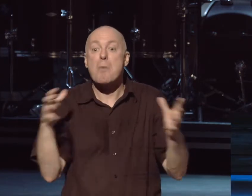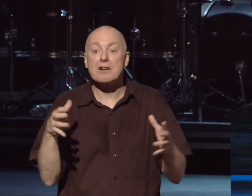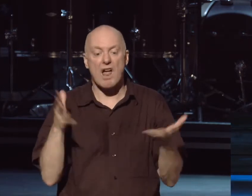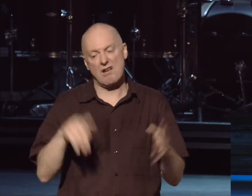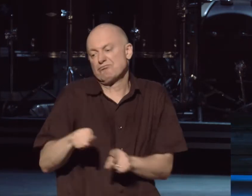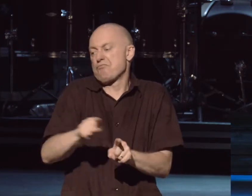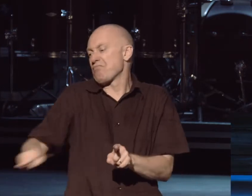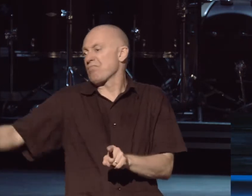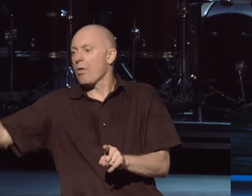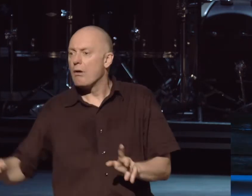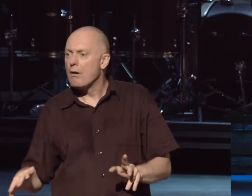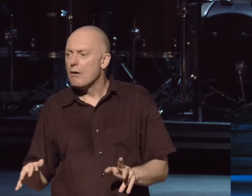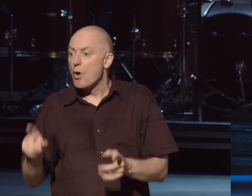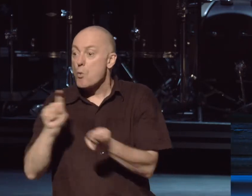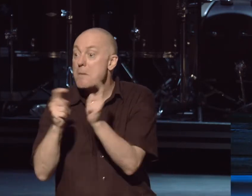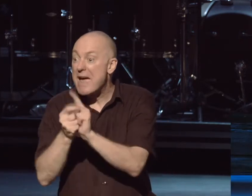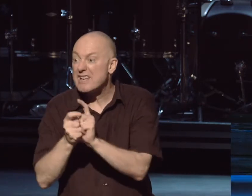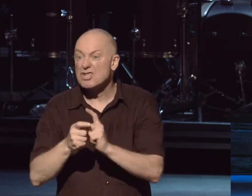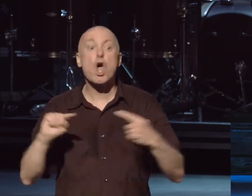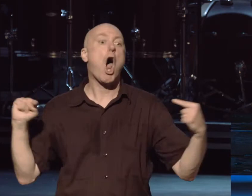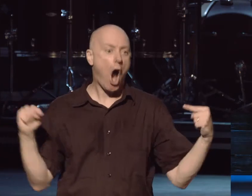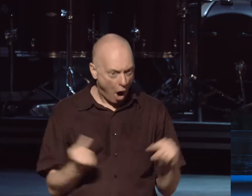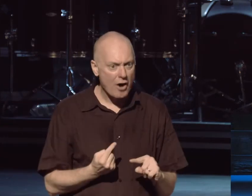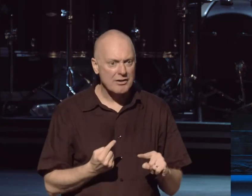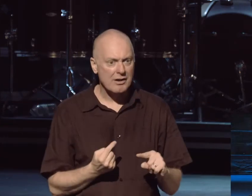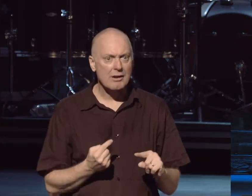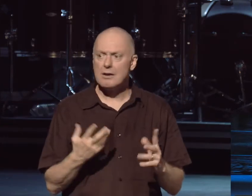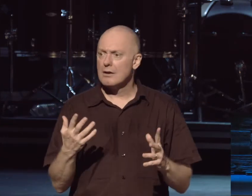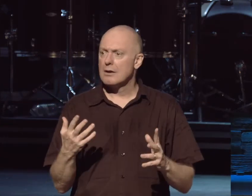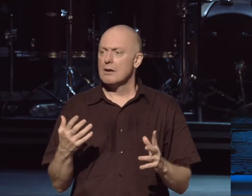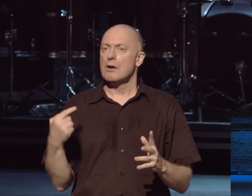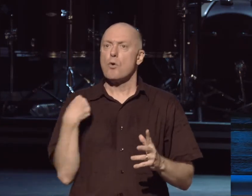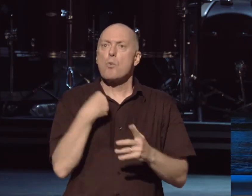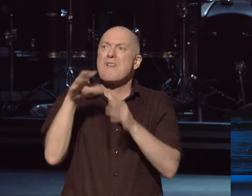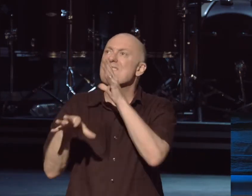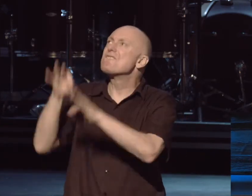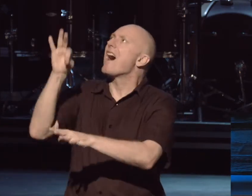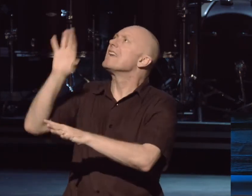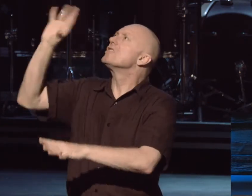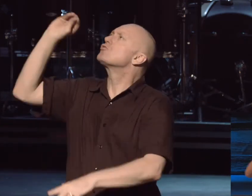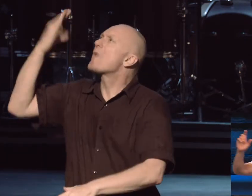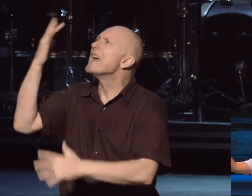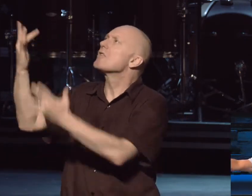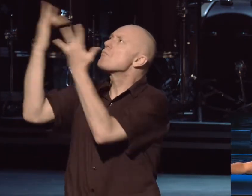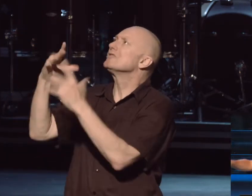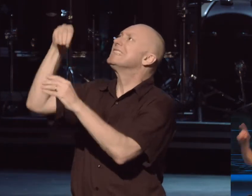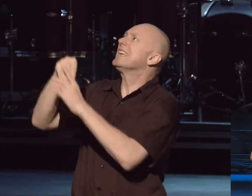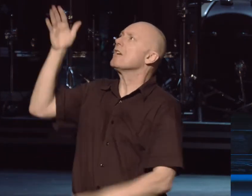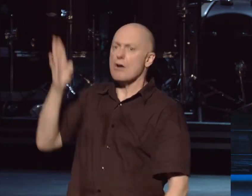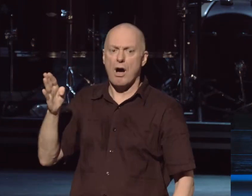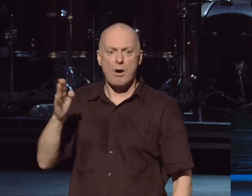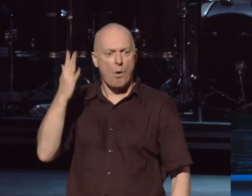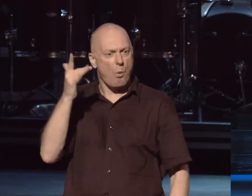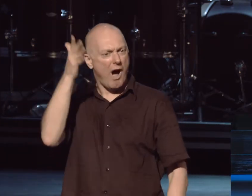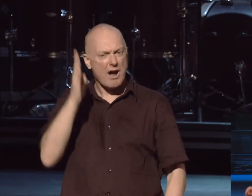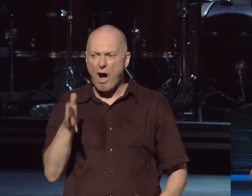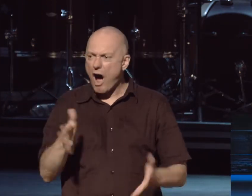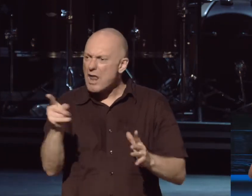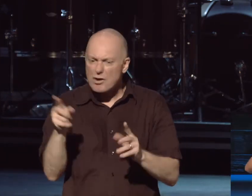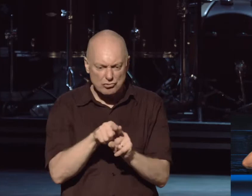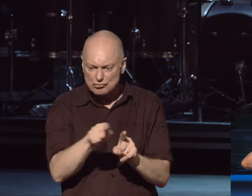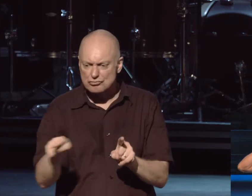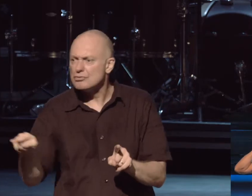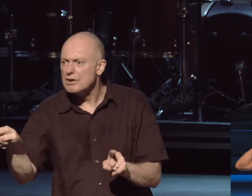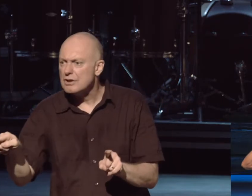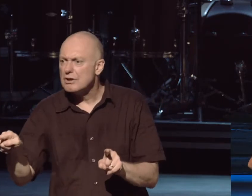hurt? Because in the devastation of sin, then we find the life-giving grace and mercy of our God. Why does God not let you stray? Because he loves you. And why